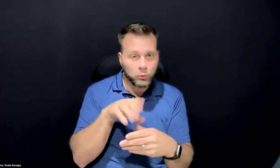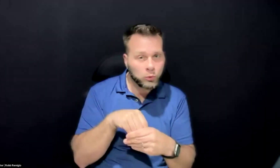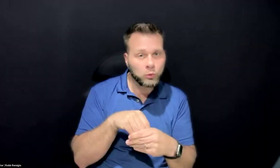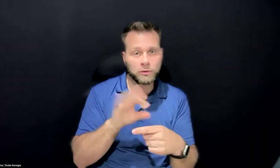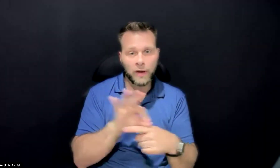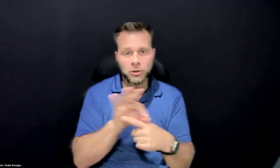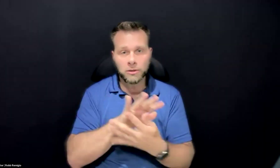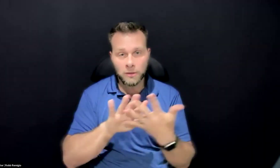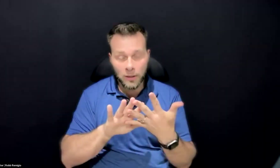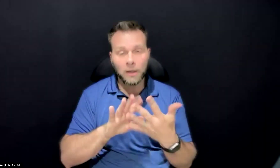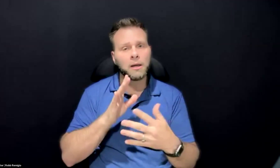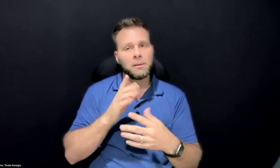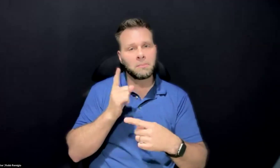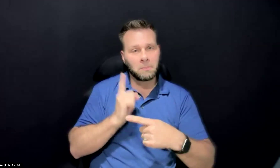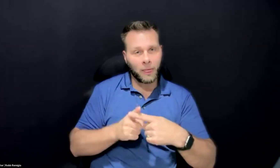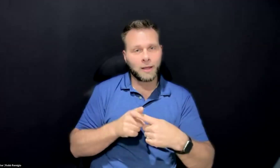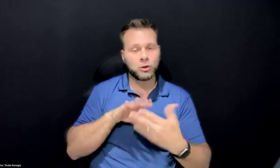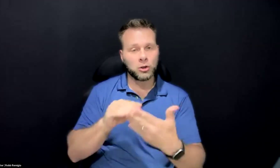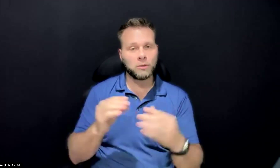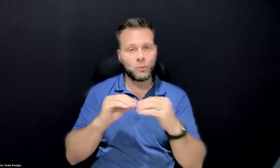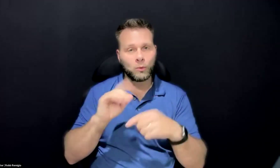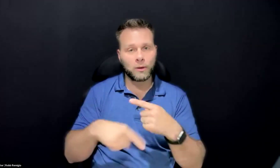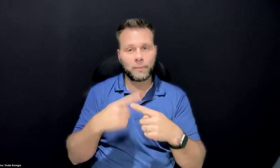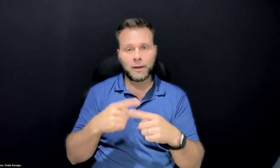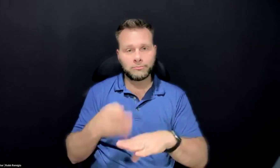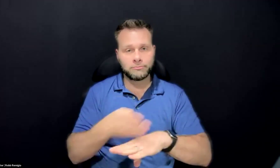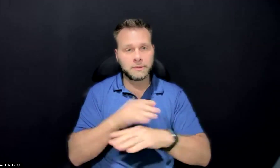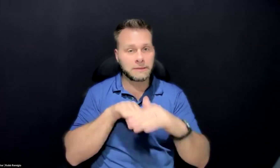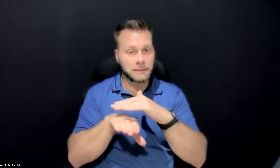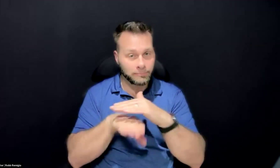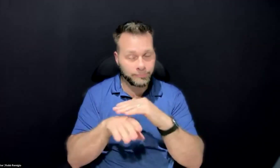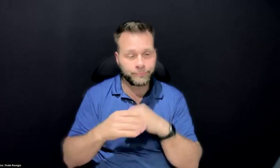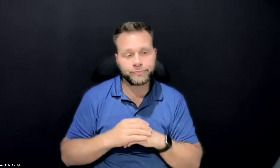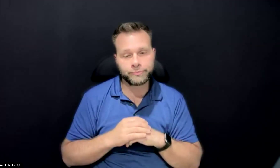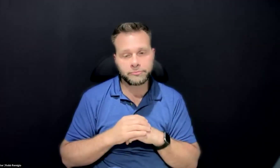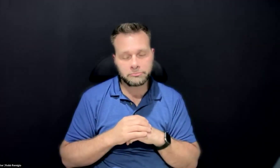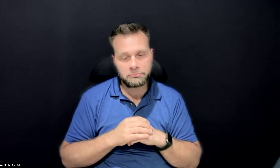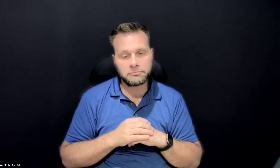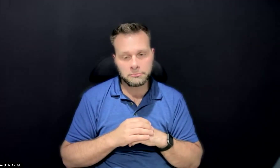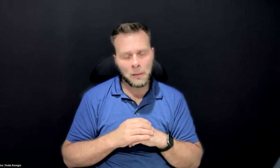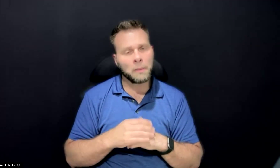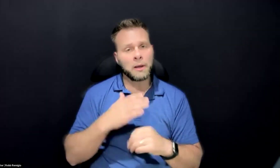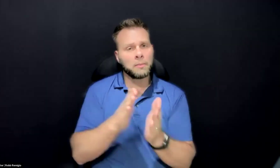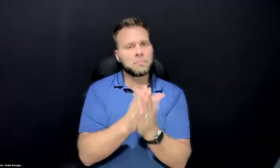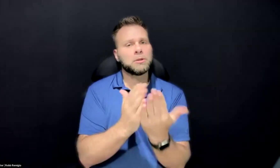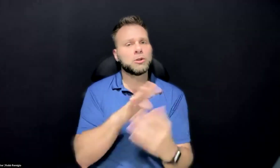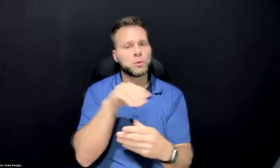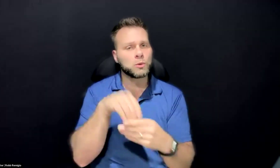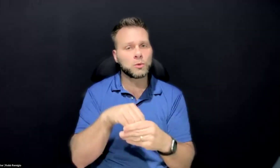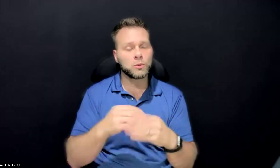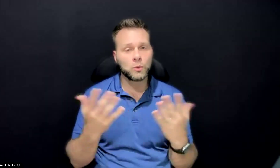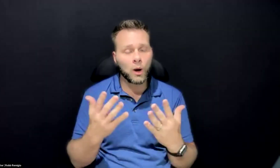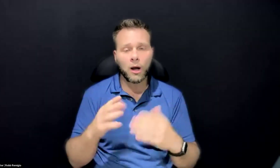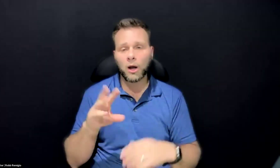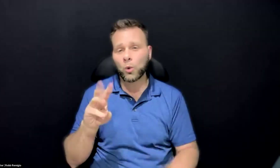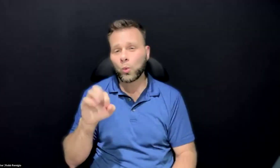learning a little bit more about accessibility. But so, I talk about how to do all the basics in Word documents,